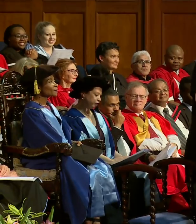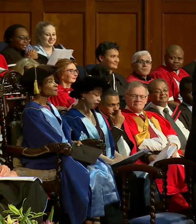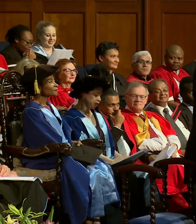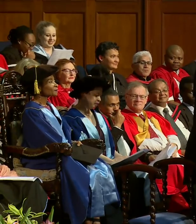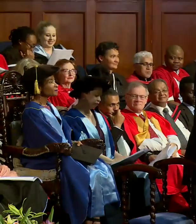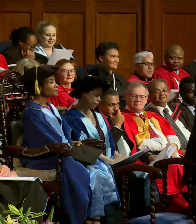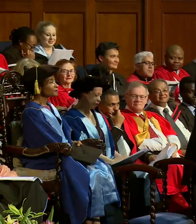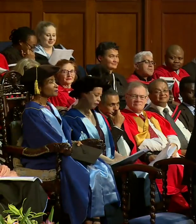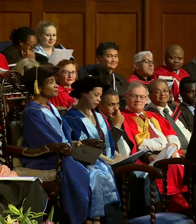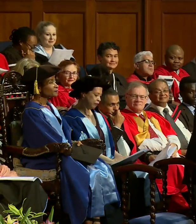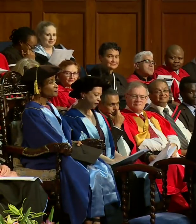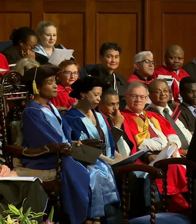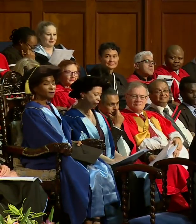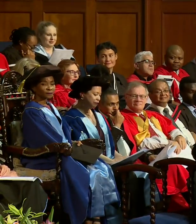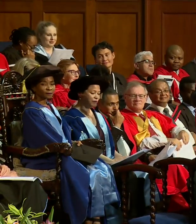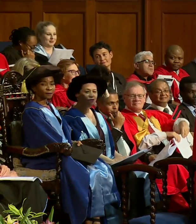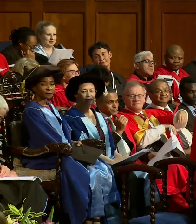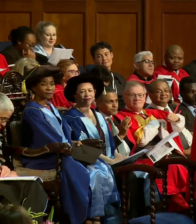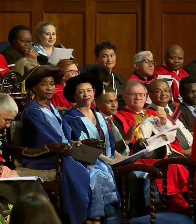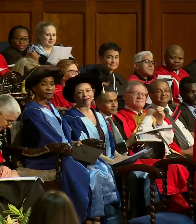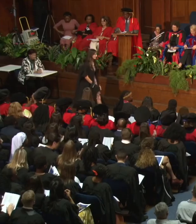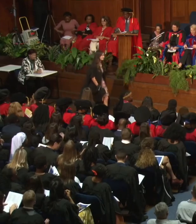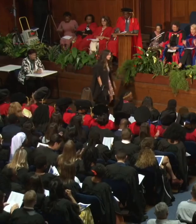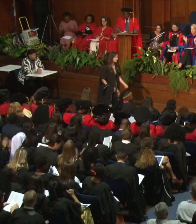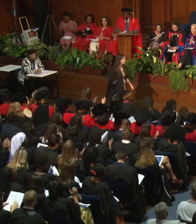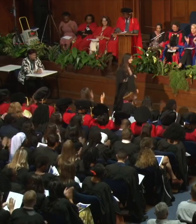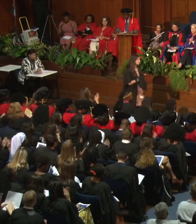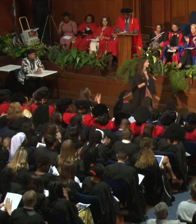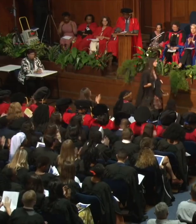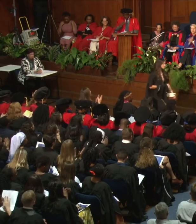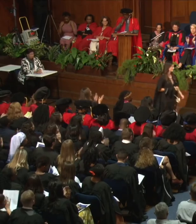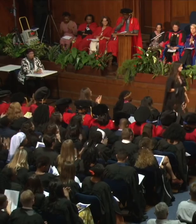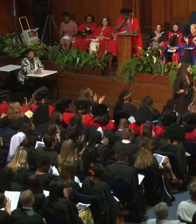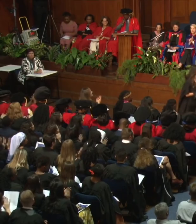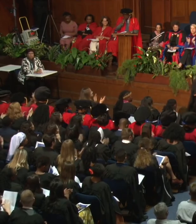Magna Cum Laude Lauren Carol Loxton.